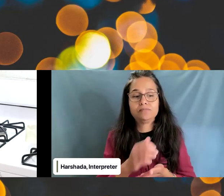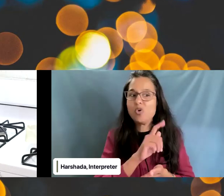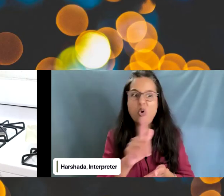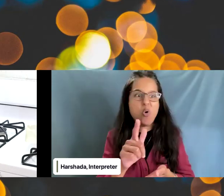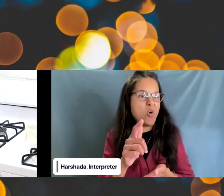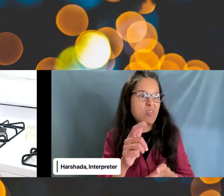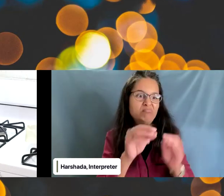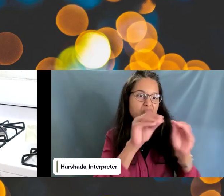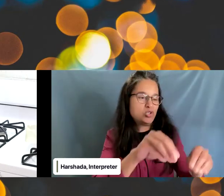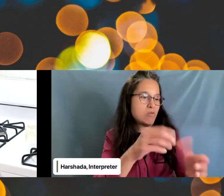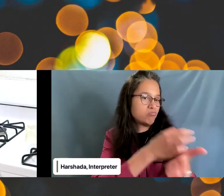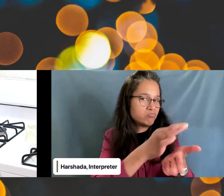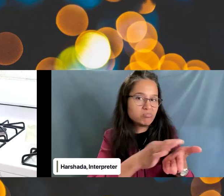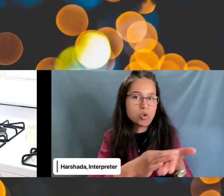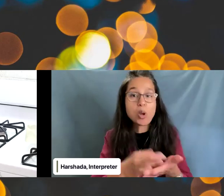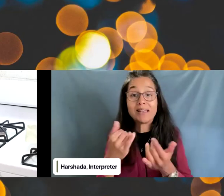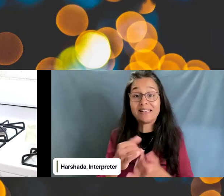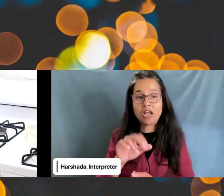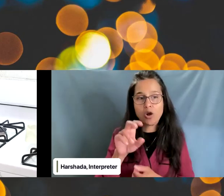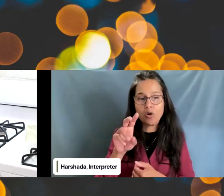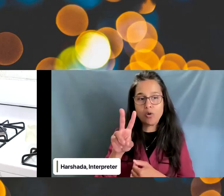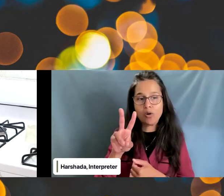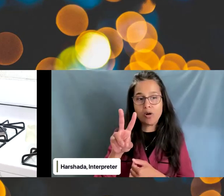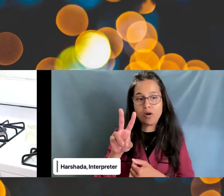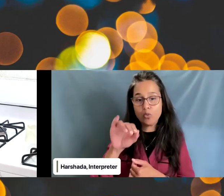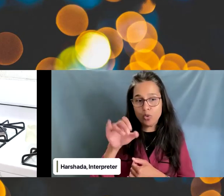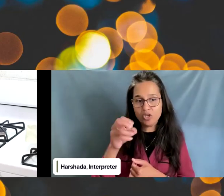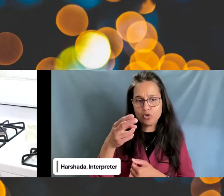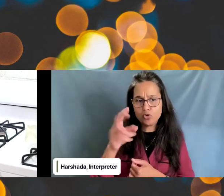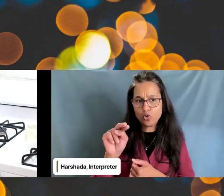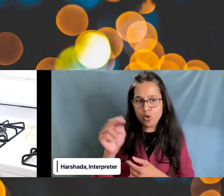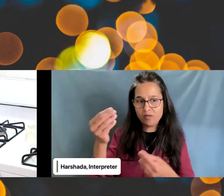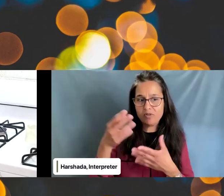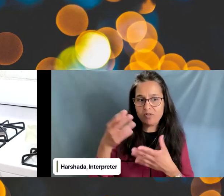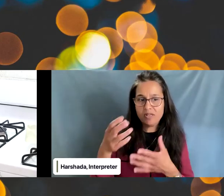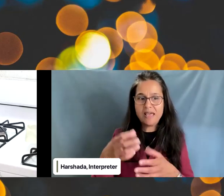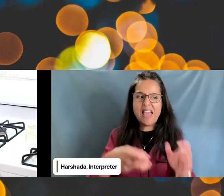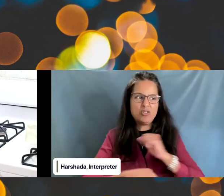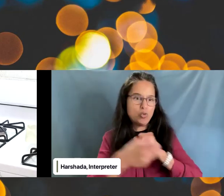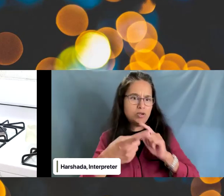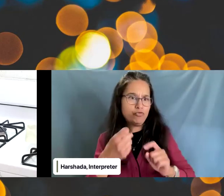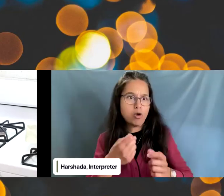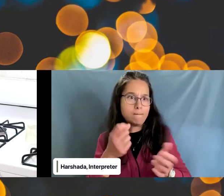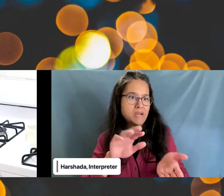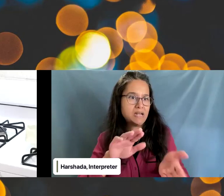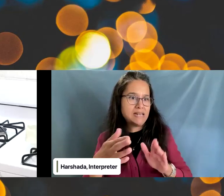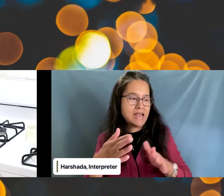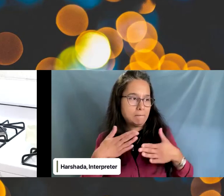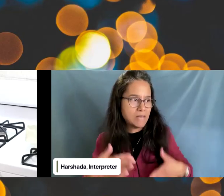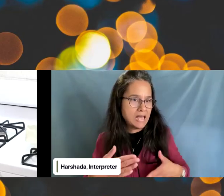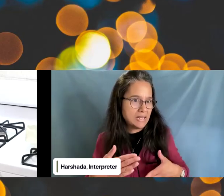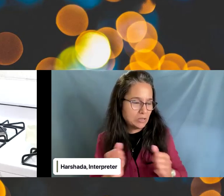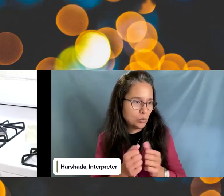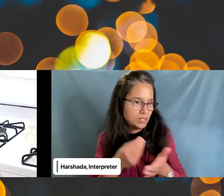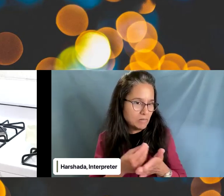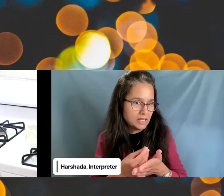Wee John goes, I stole this off a corpse, put some money down. Roach goes, I gave